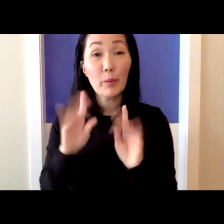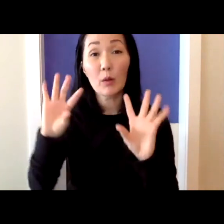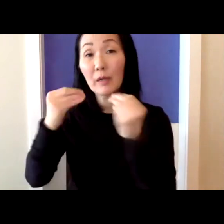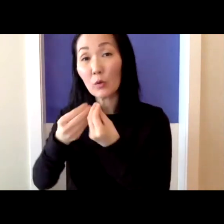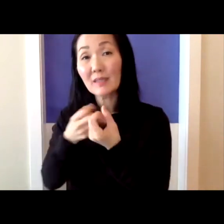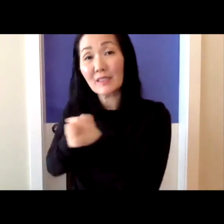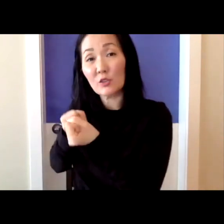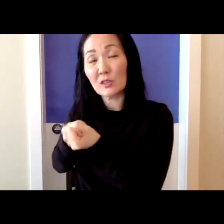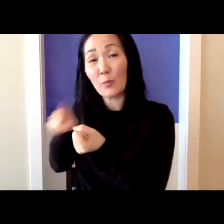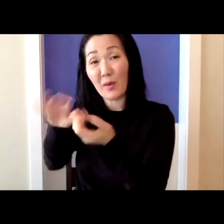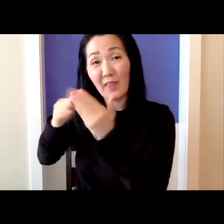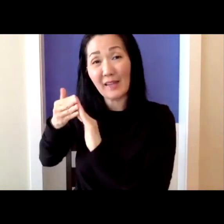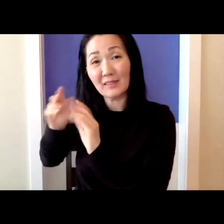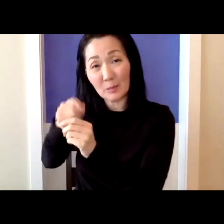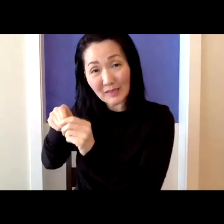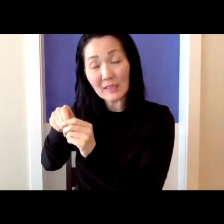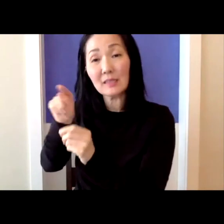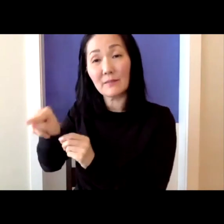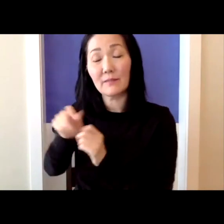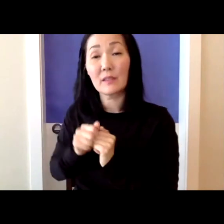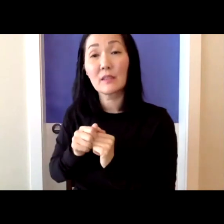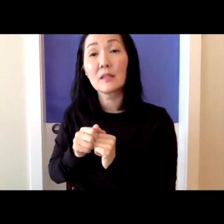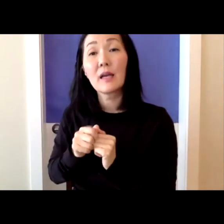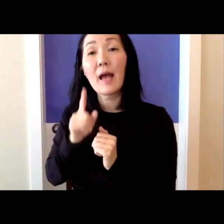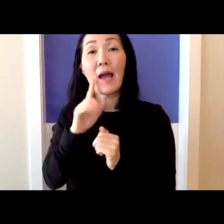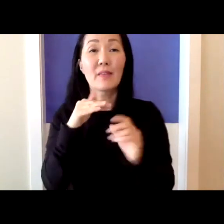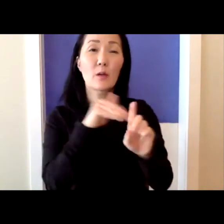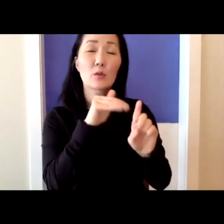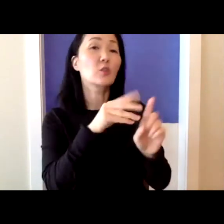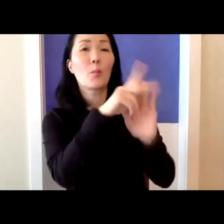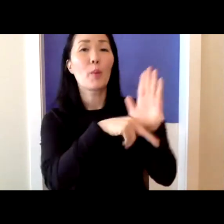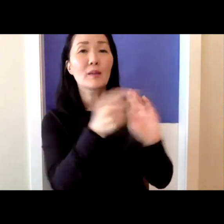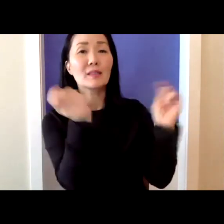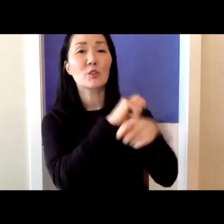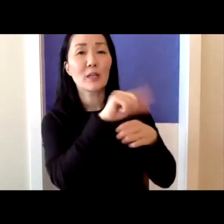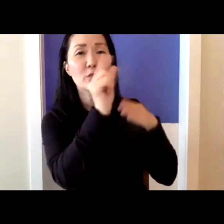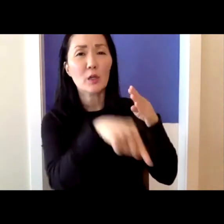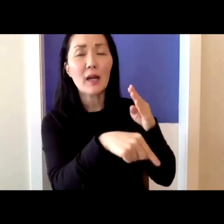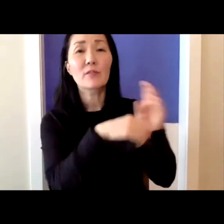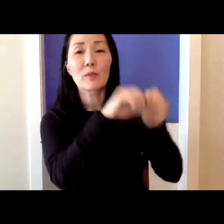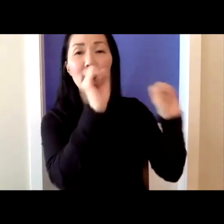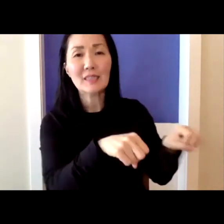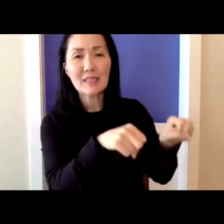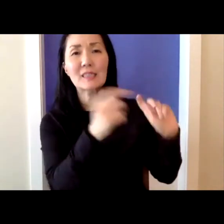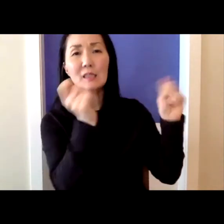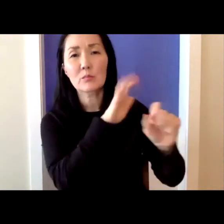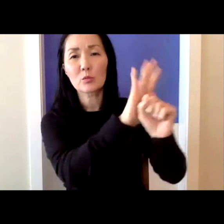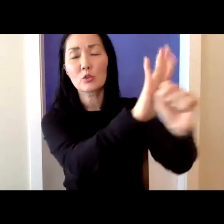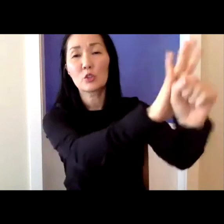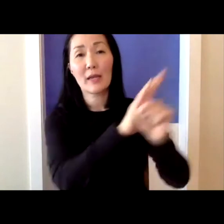community, and most importantly, working on broader systems and policy change so that government mandated employment services are actually